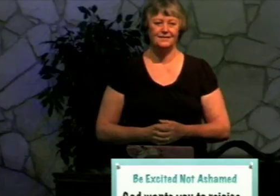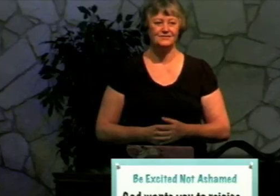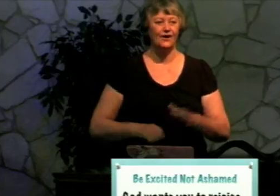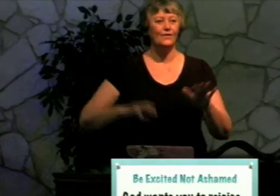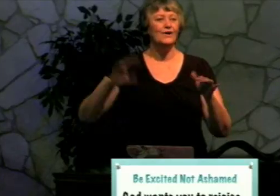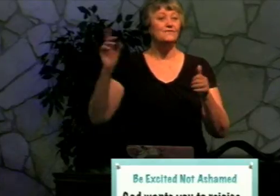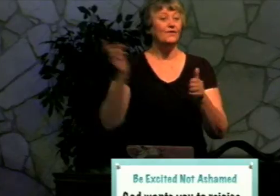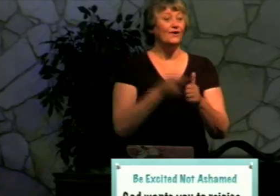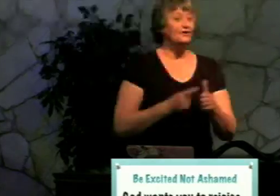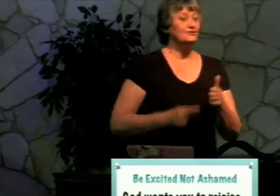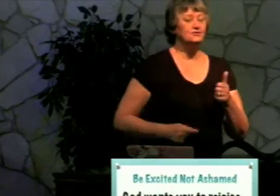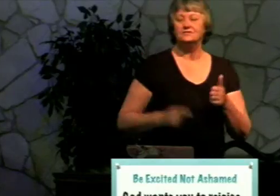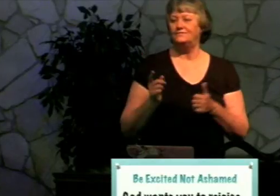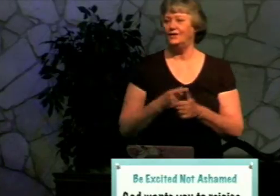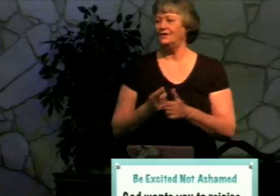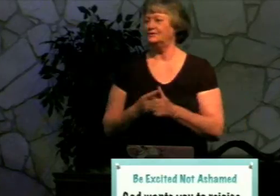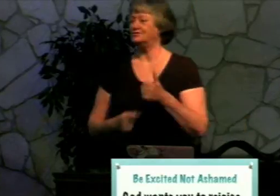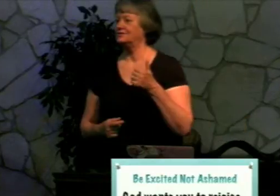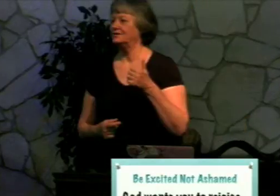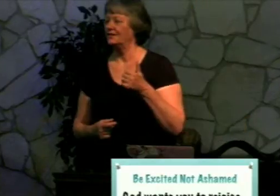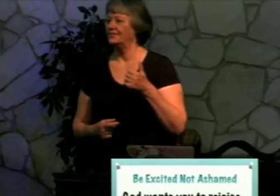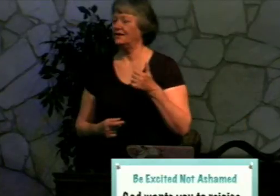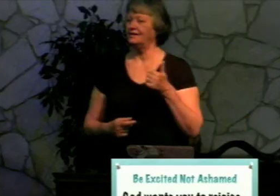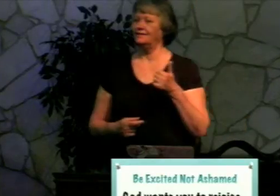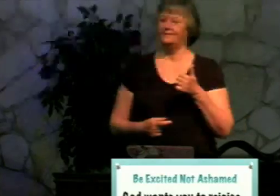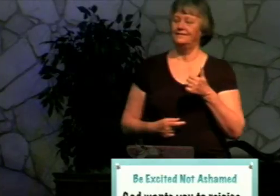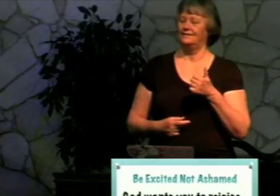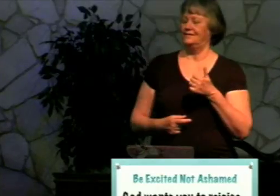So first,